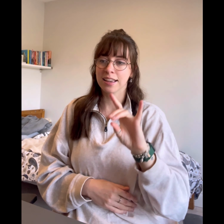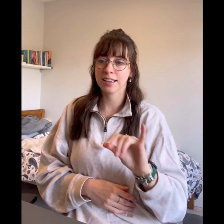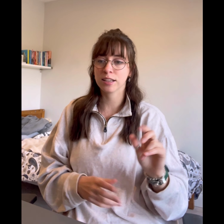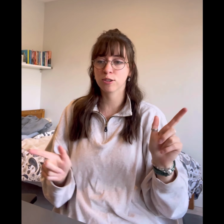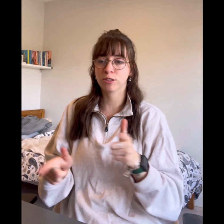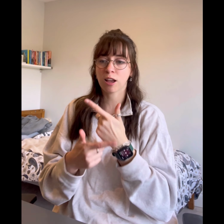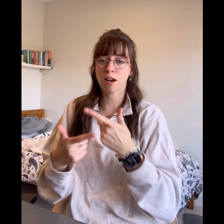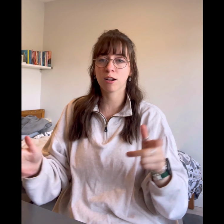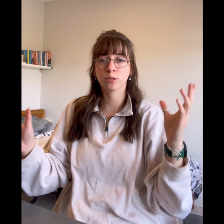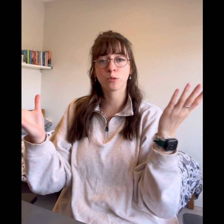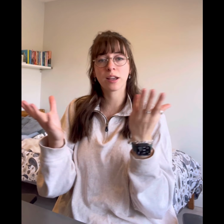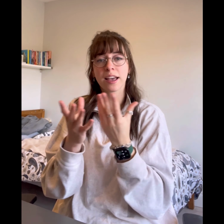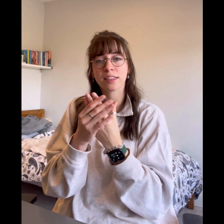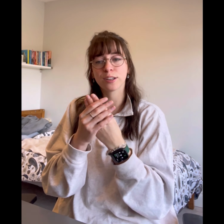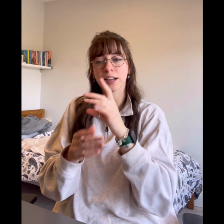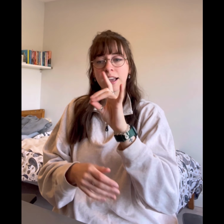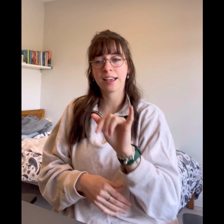And we'll sing your song together.